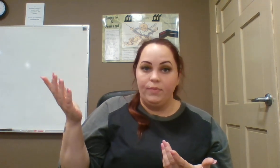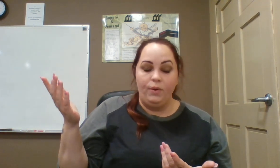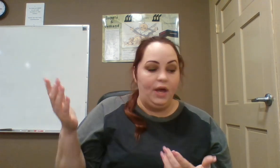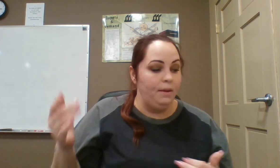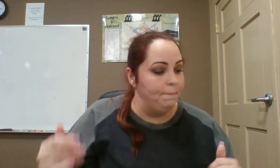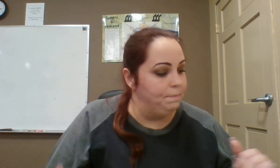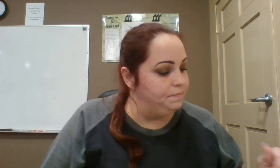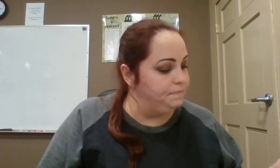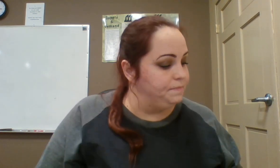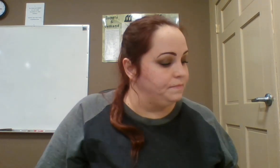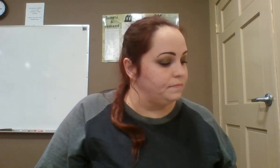Okay.